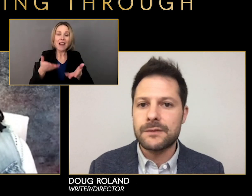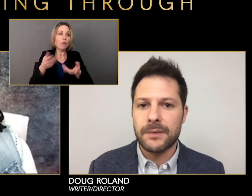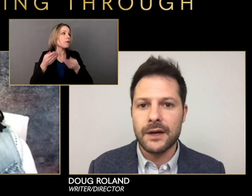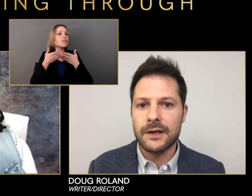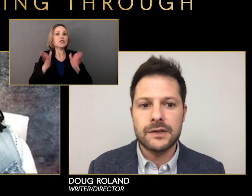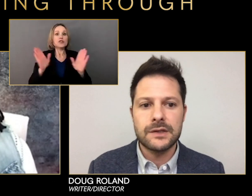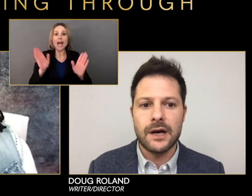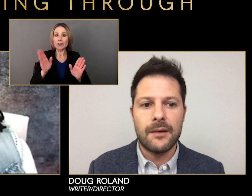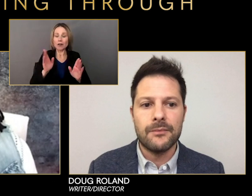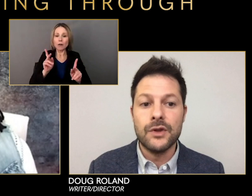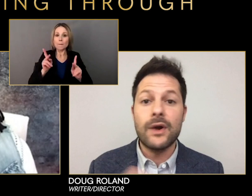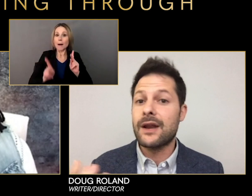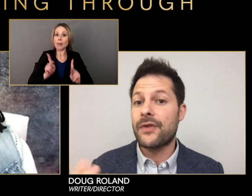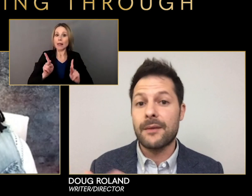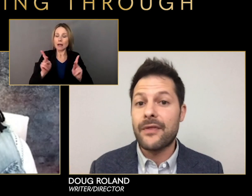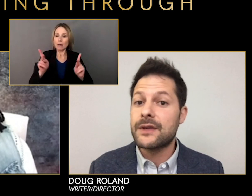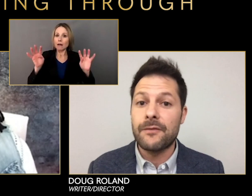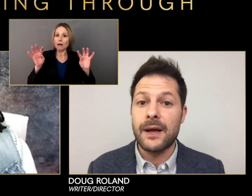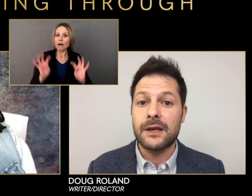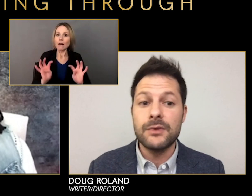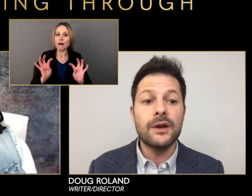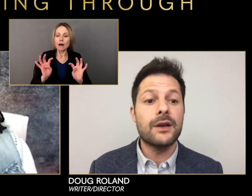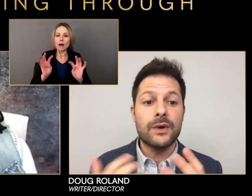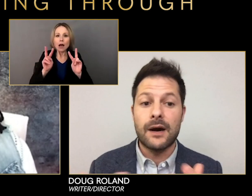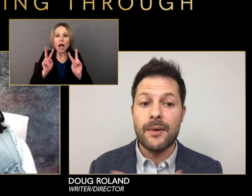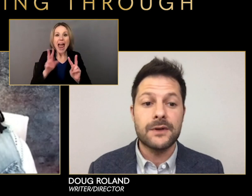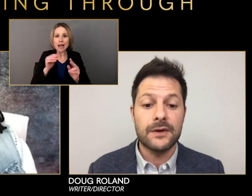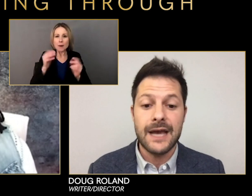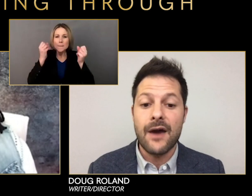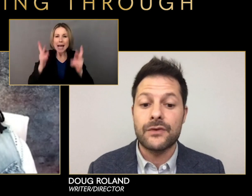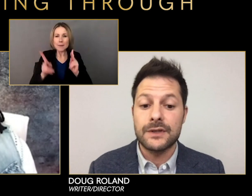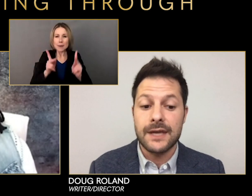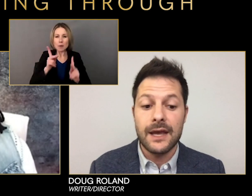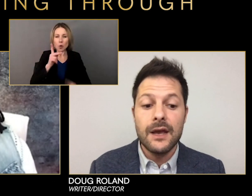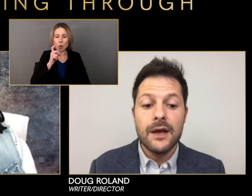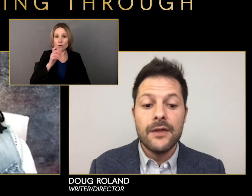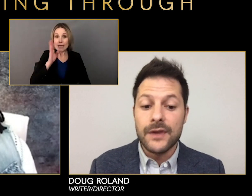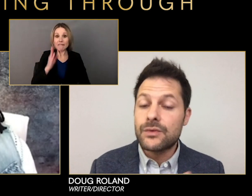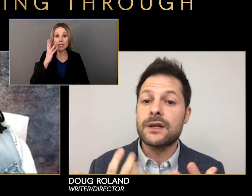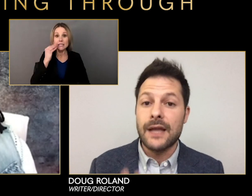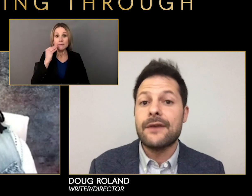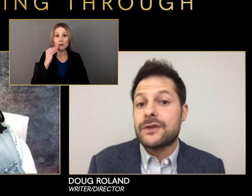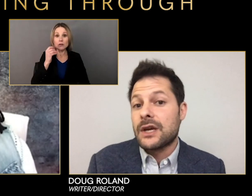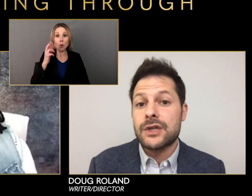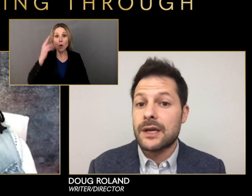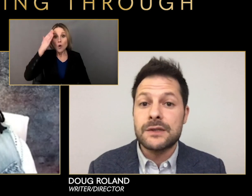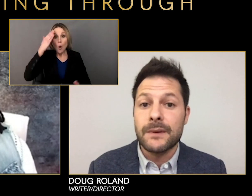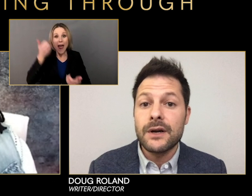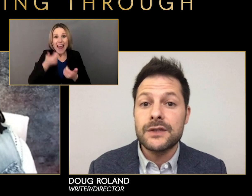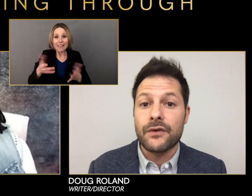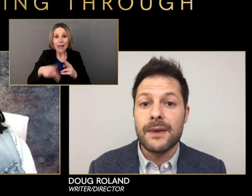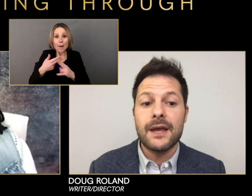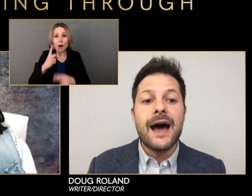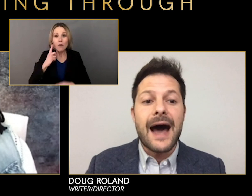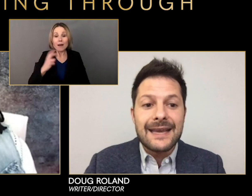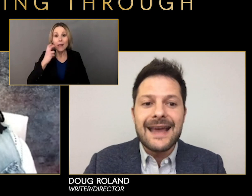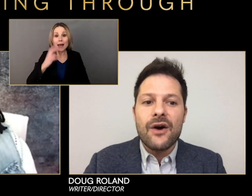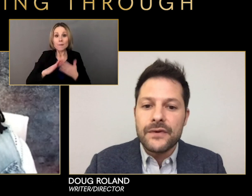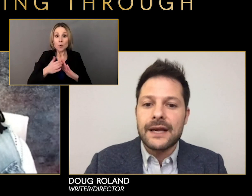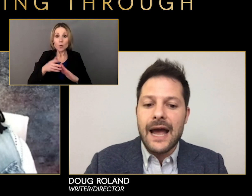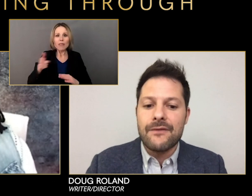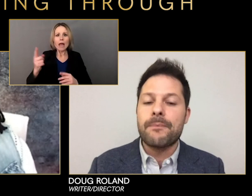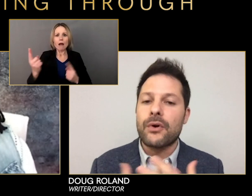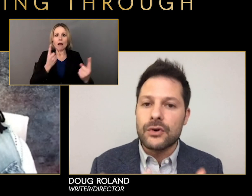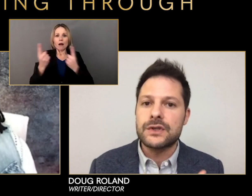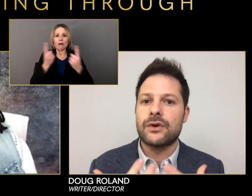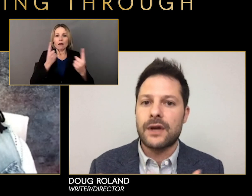never experienced, known anything about the DeafBlind community would come up to us after and say, this was a life-changing experience for me. I now